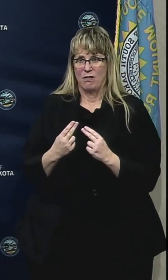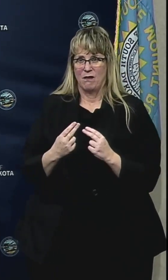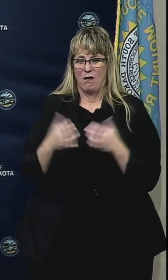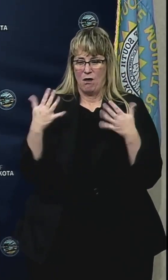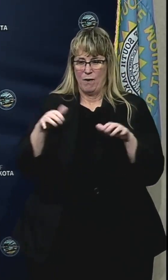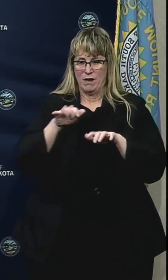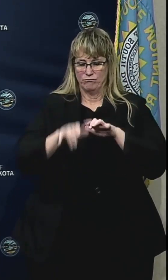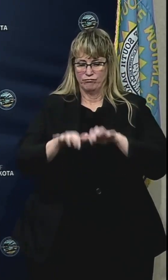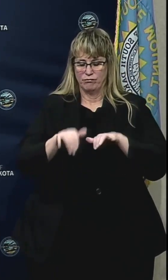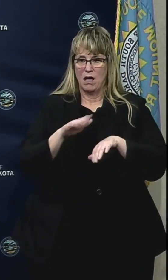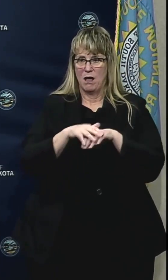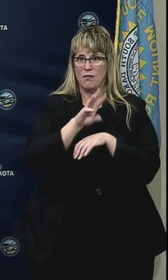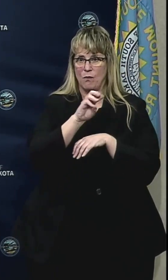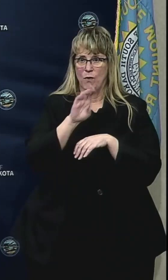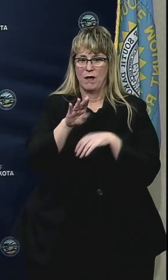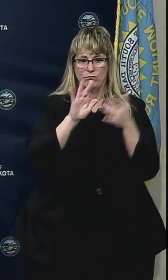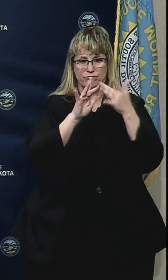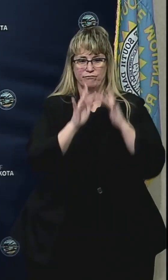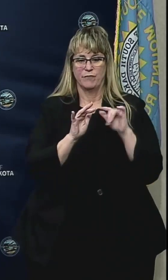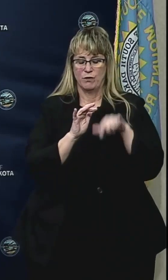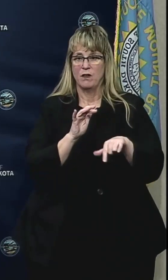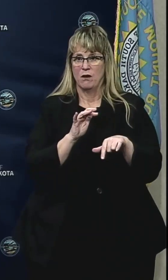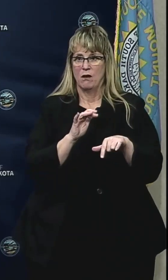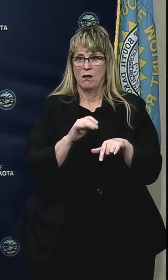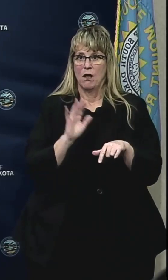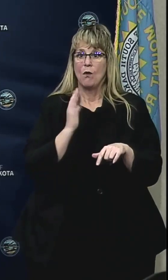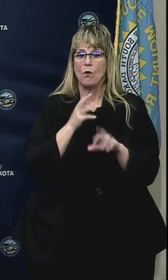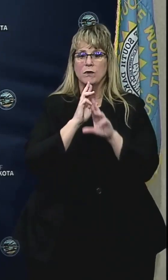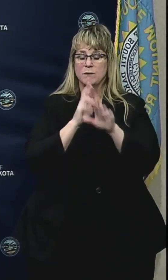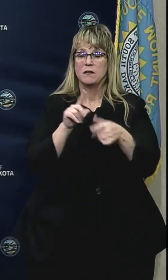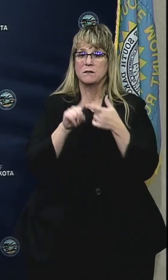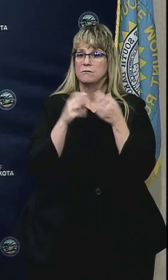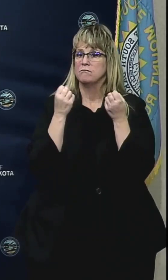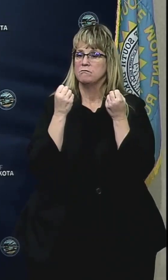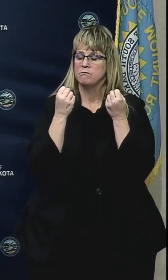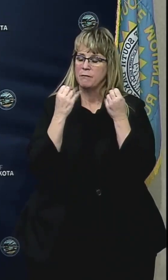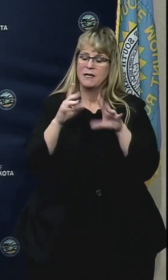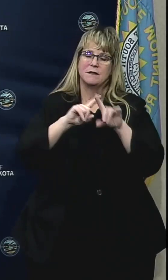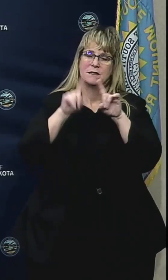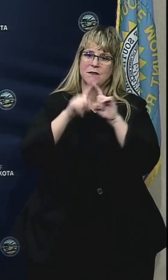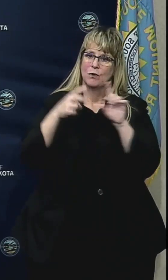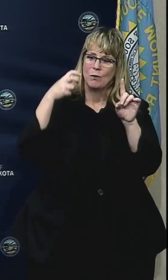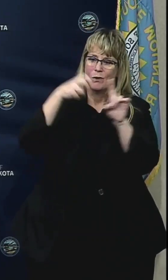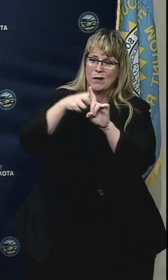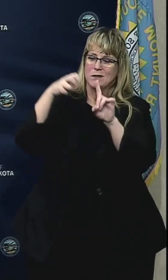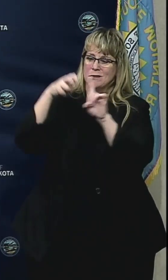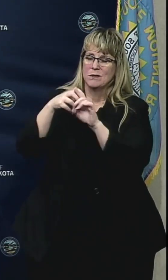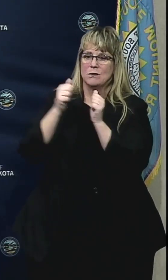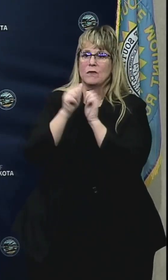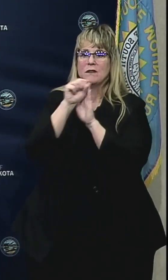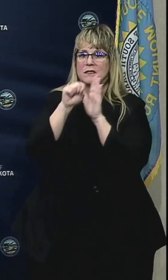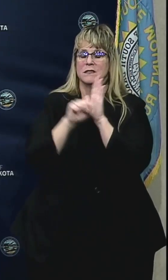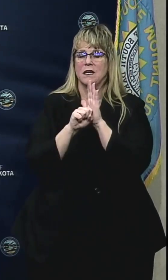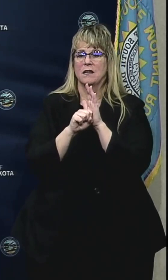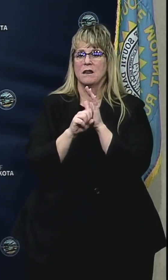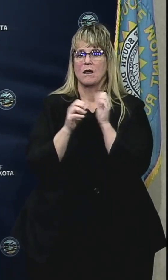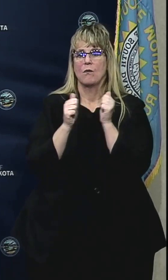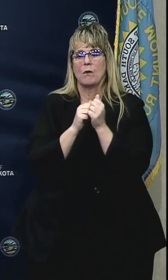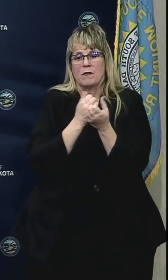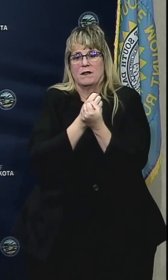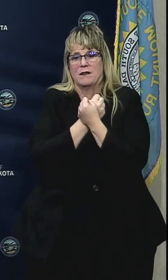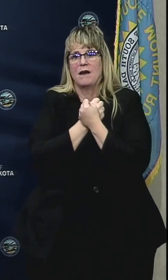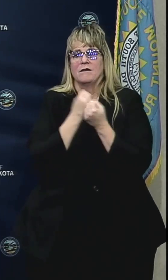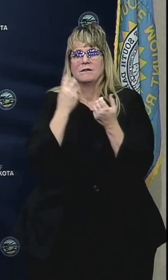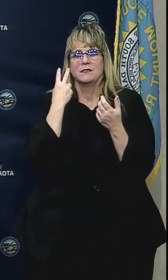they're already there on the website. And obviously we're responding to a lot of different requests across the state and would love to